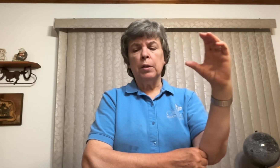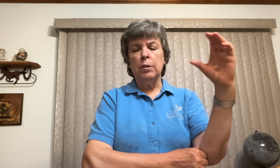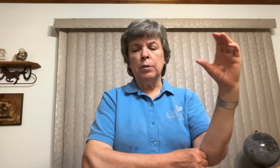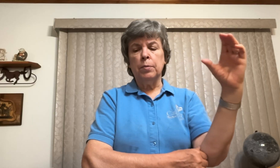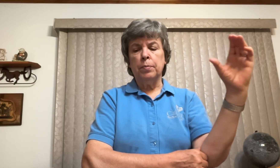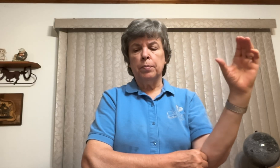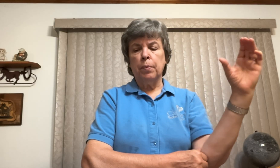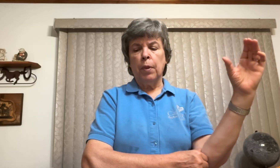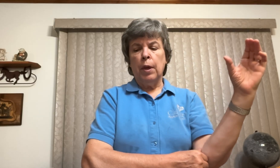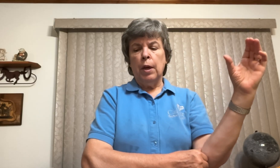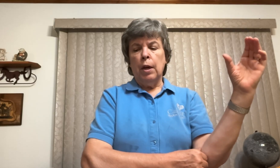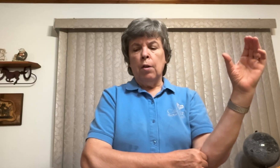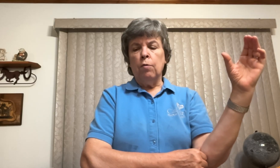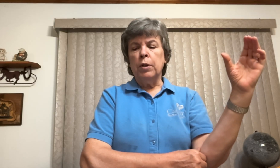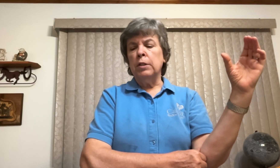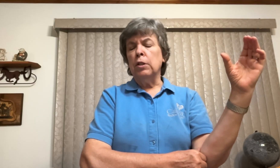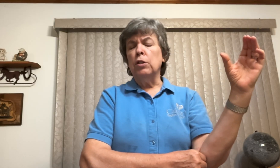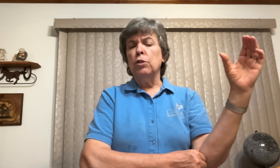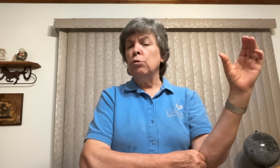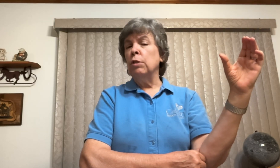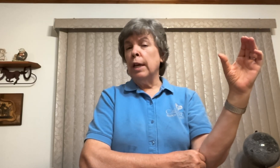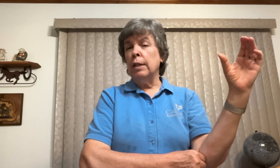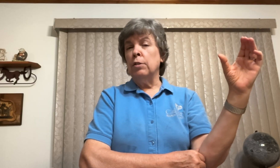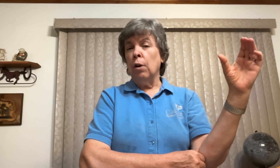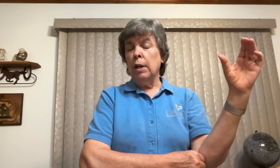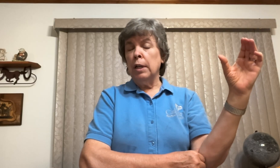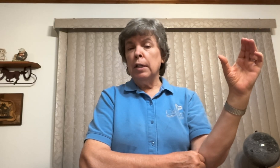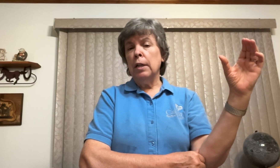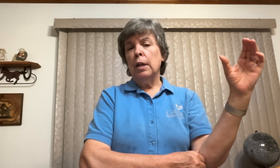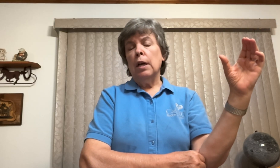this. For it's a new day dawning.